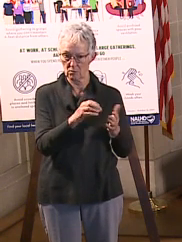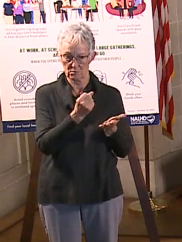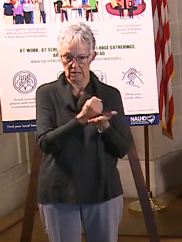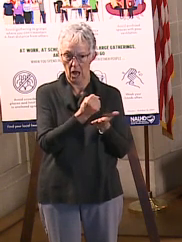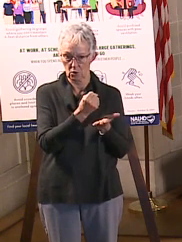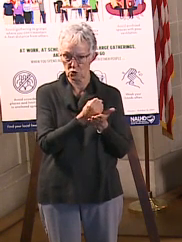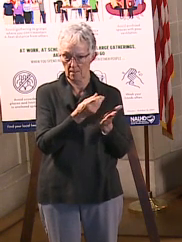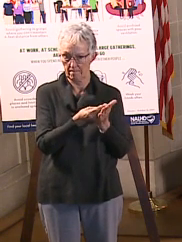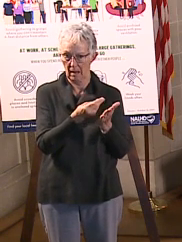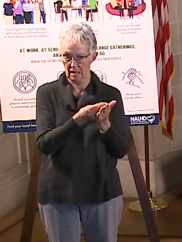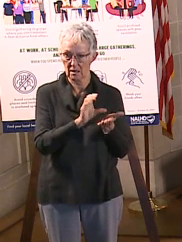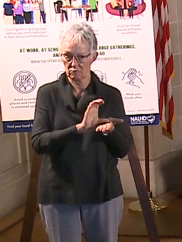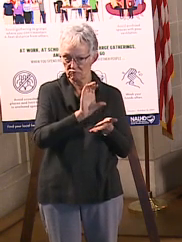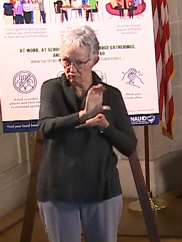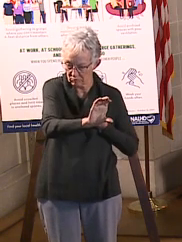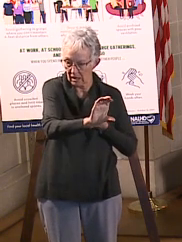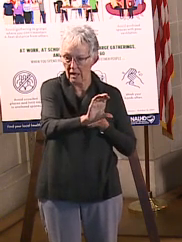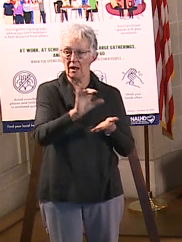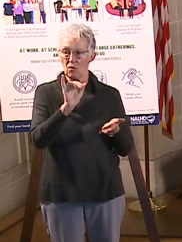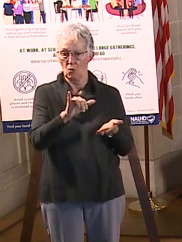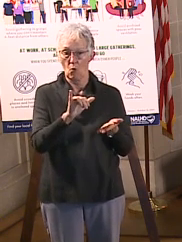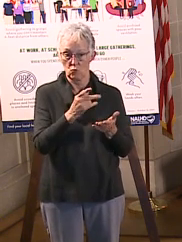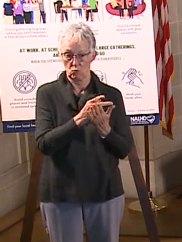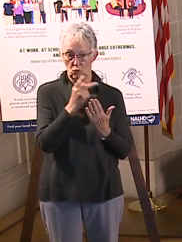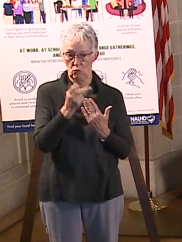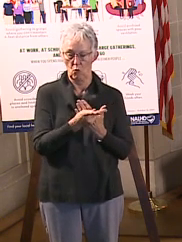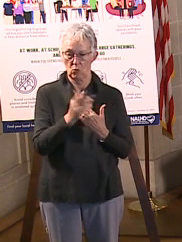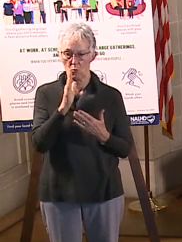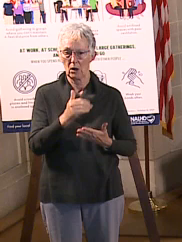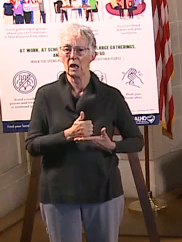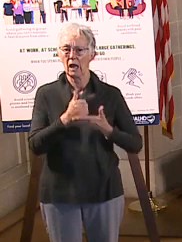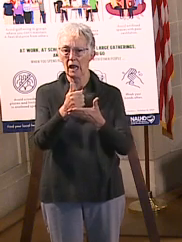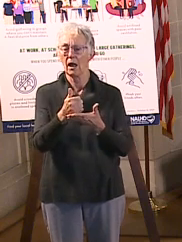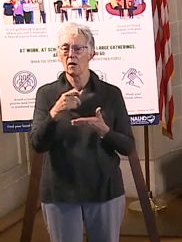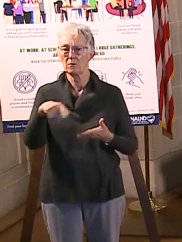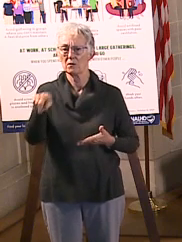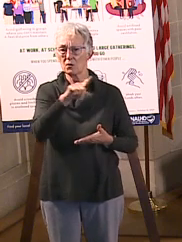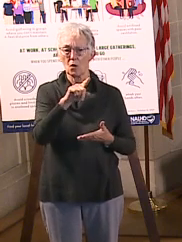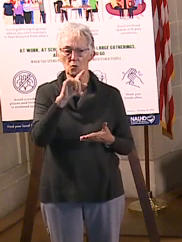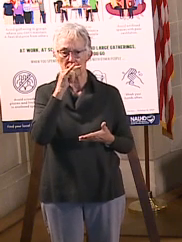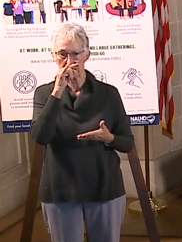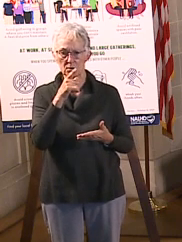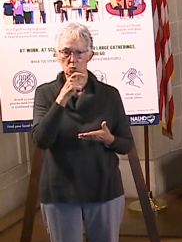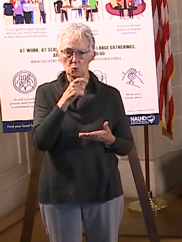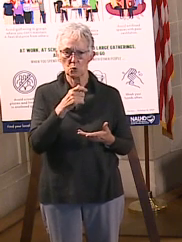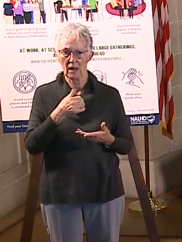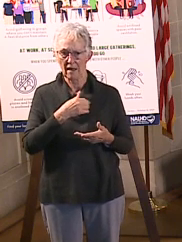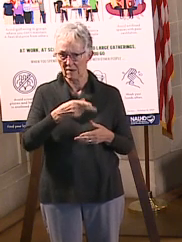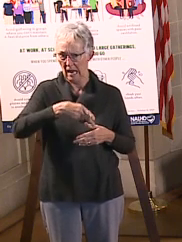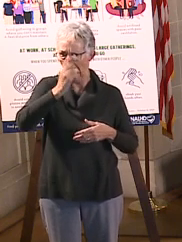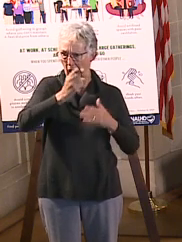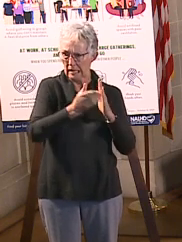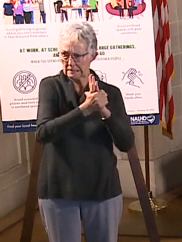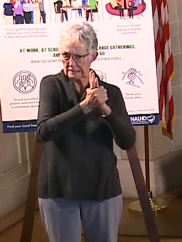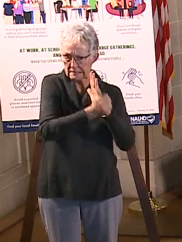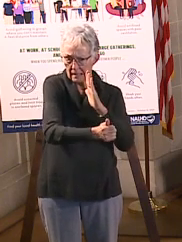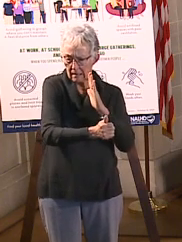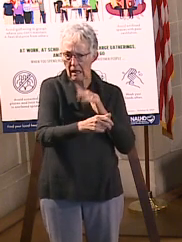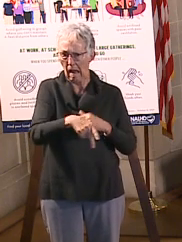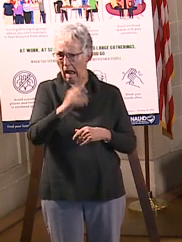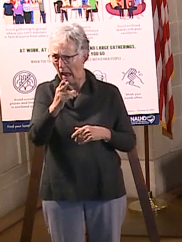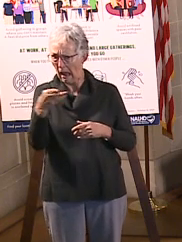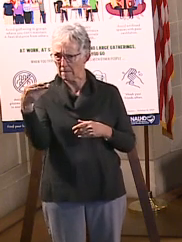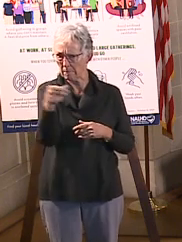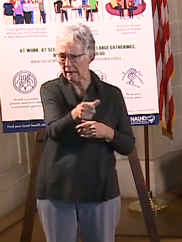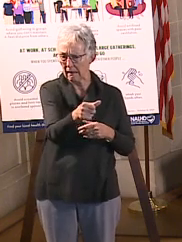in scholarship programs to help fill the gap in those high skill, high need, and high paid jobs that are sometimes known